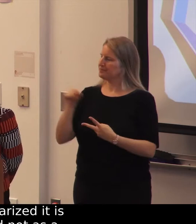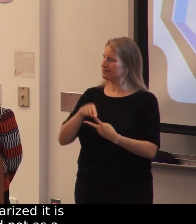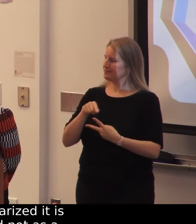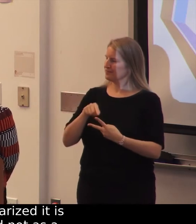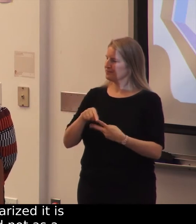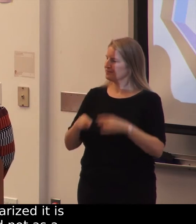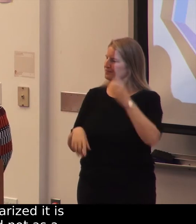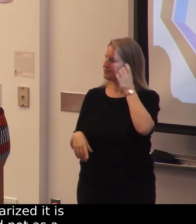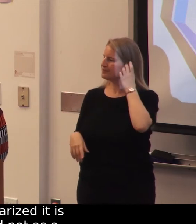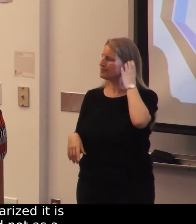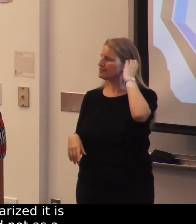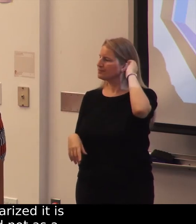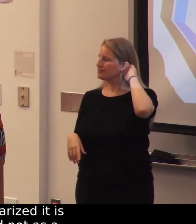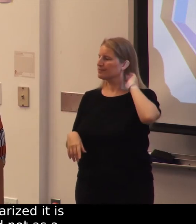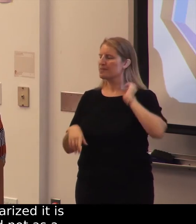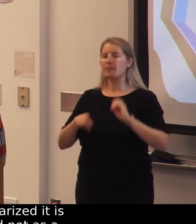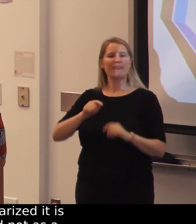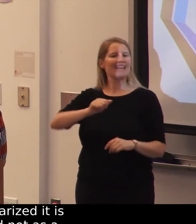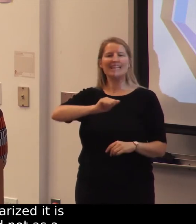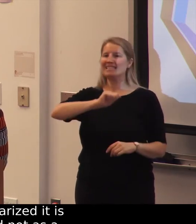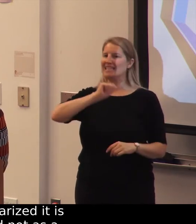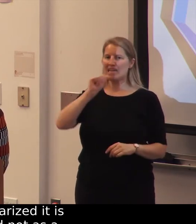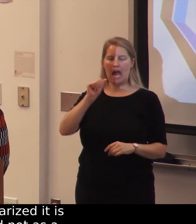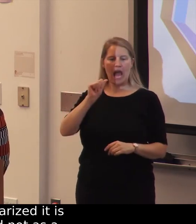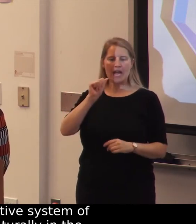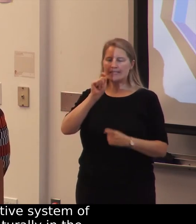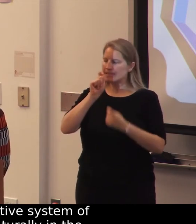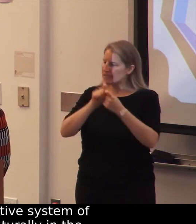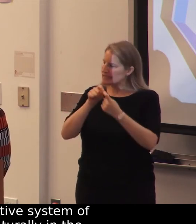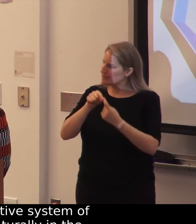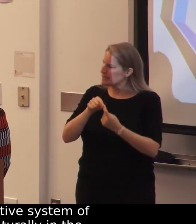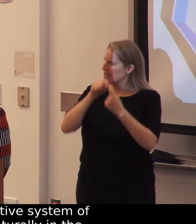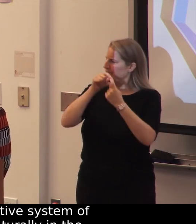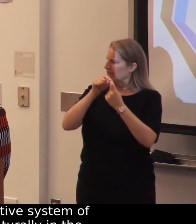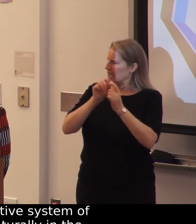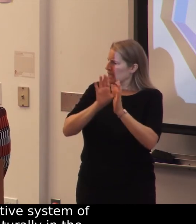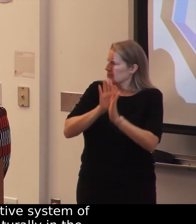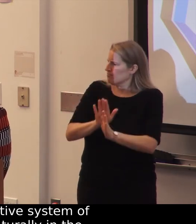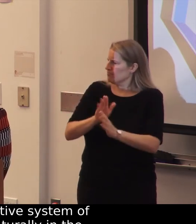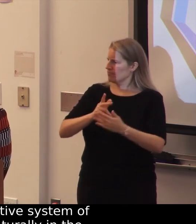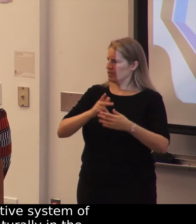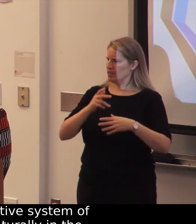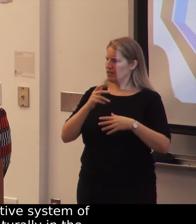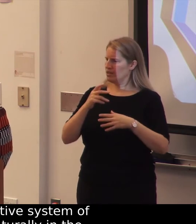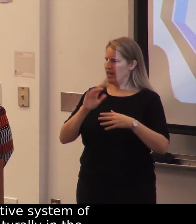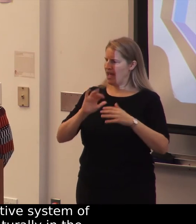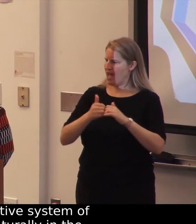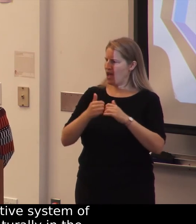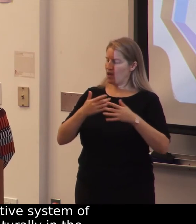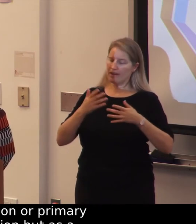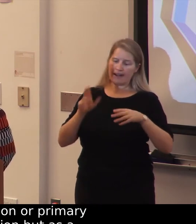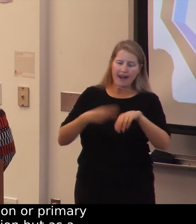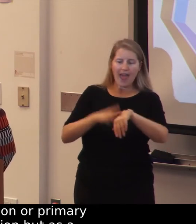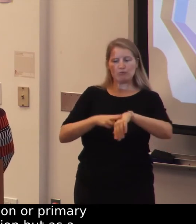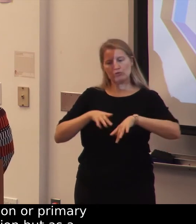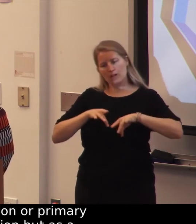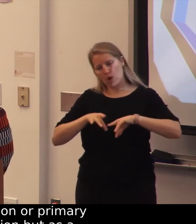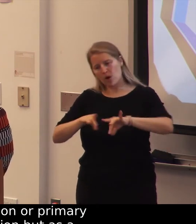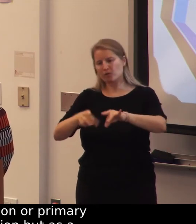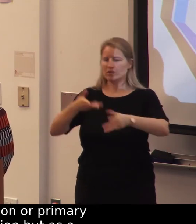language is curricularized, it's treated not as a species-specific, unique communicative system acquired naturally in the process of